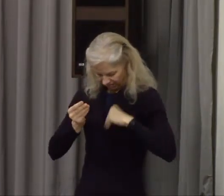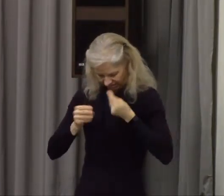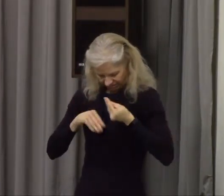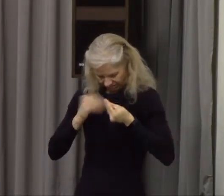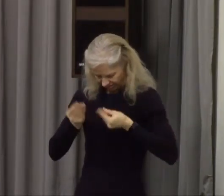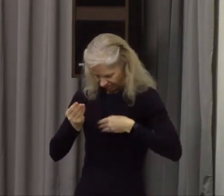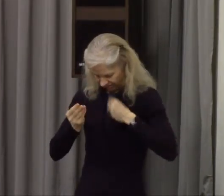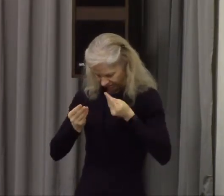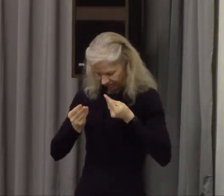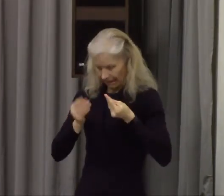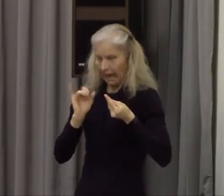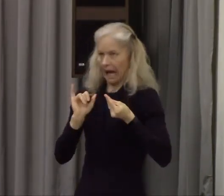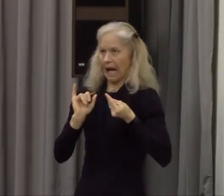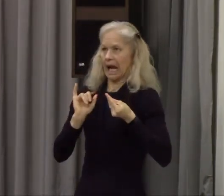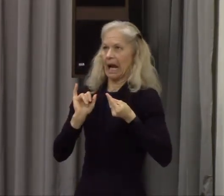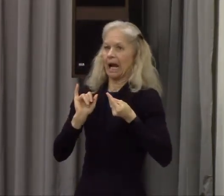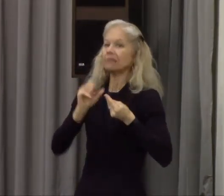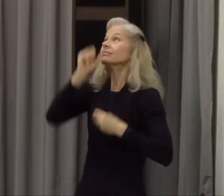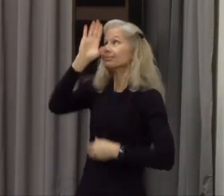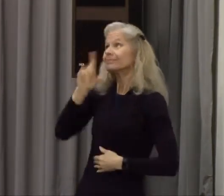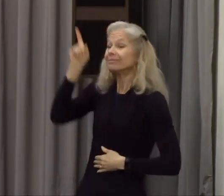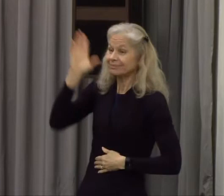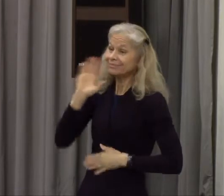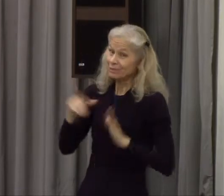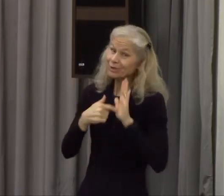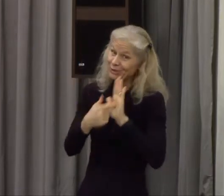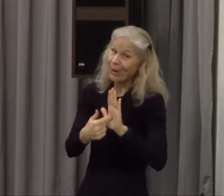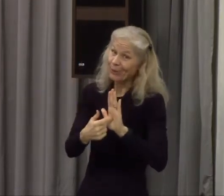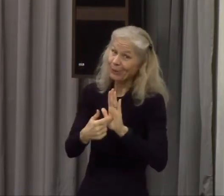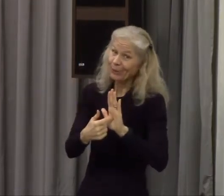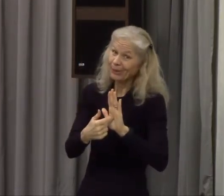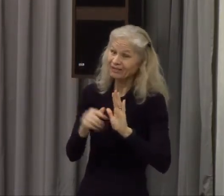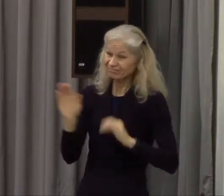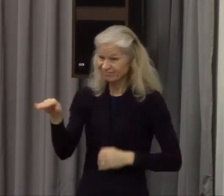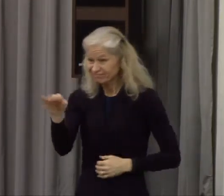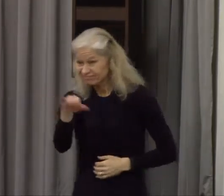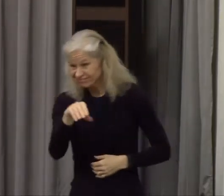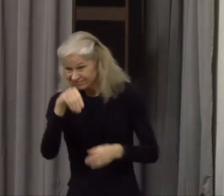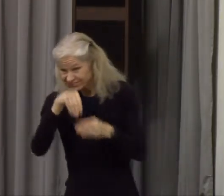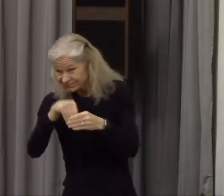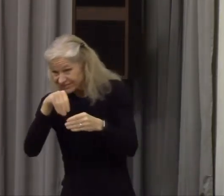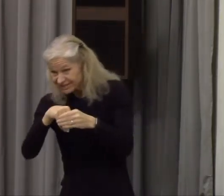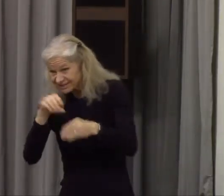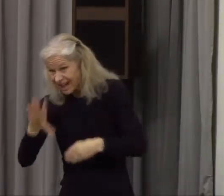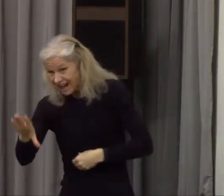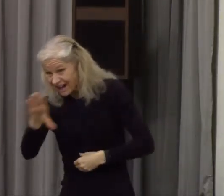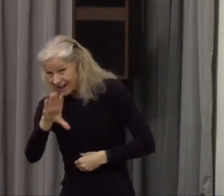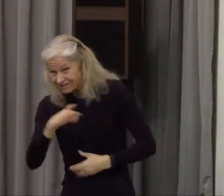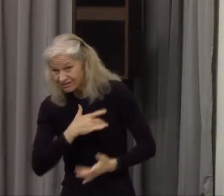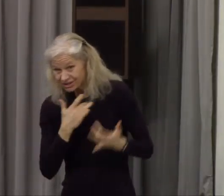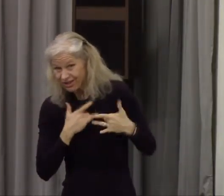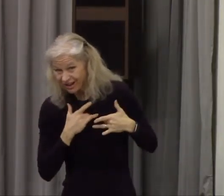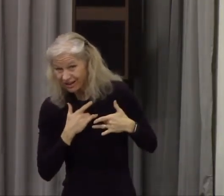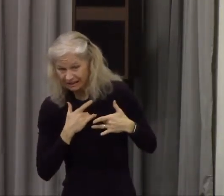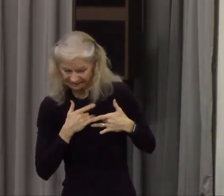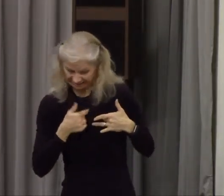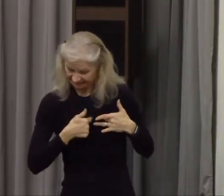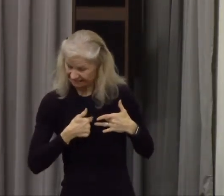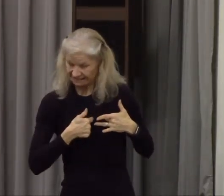quick and powerful. It says that it's sharper than any two-edged sword, and piercing, the dividing